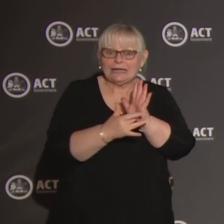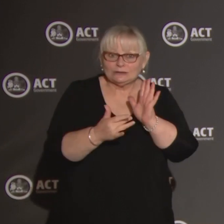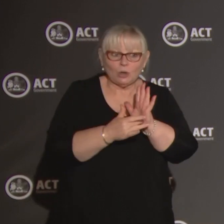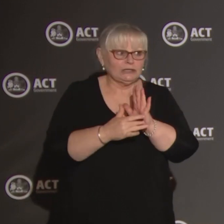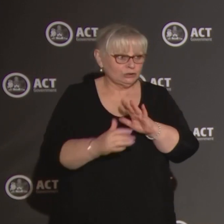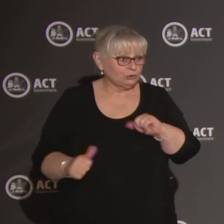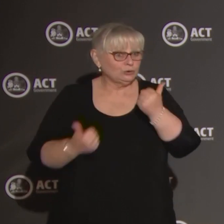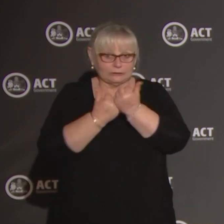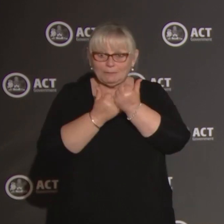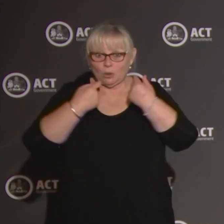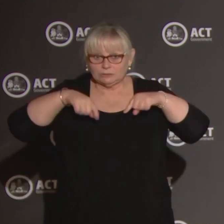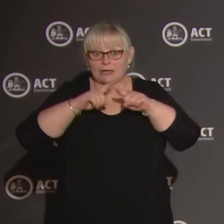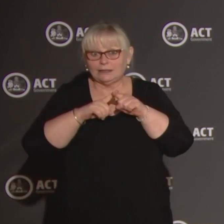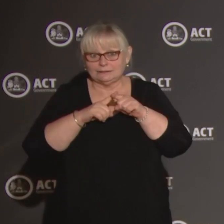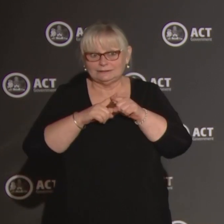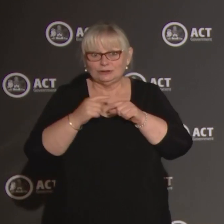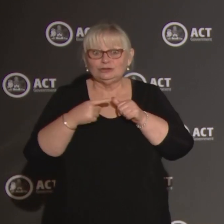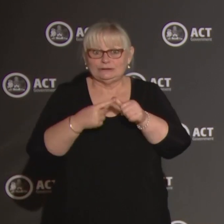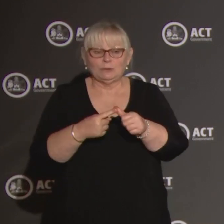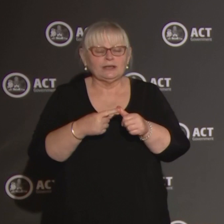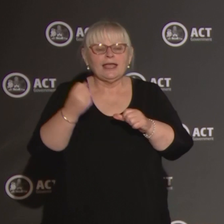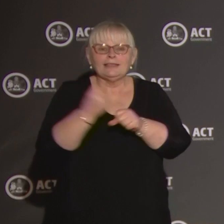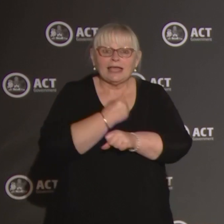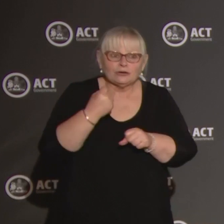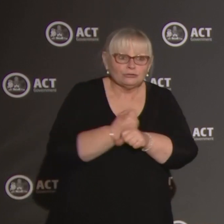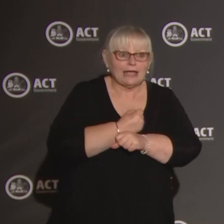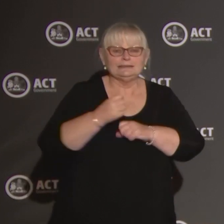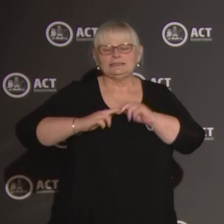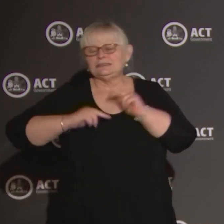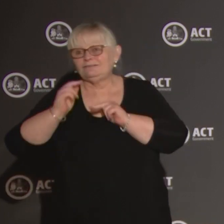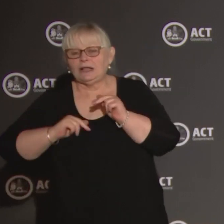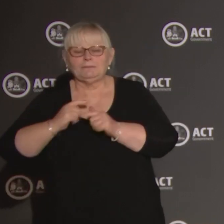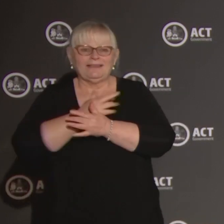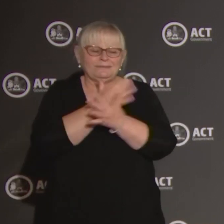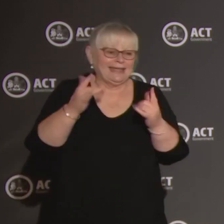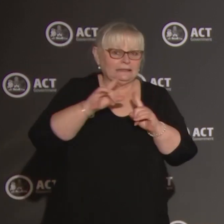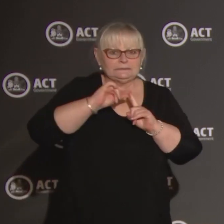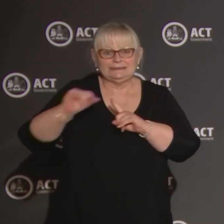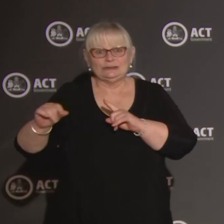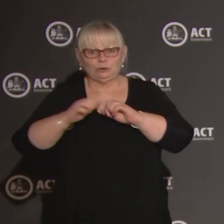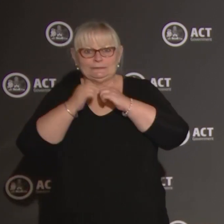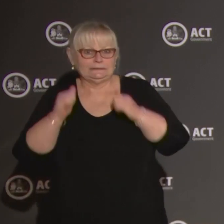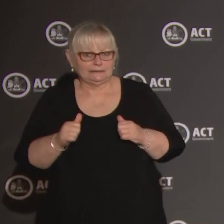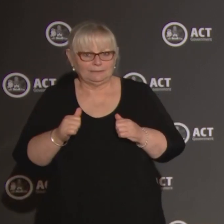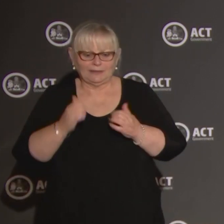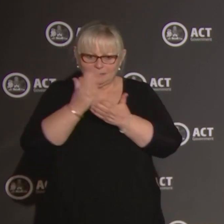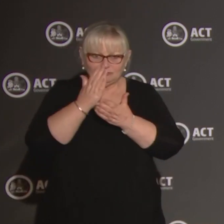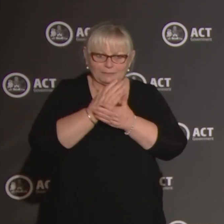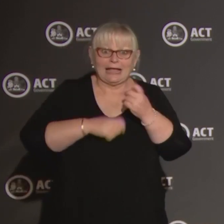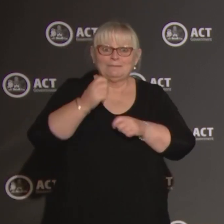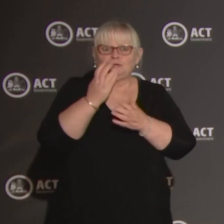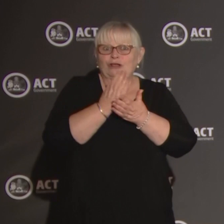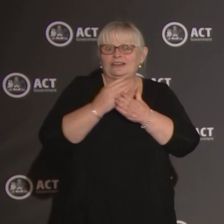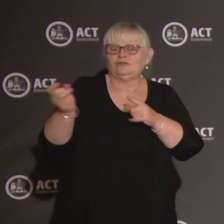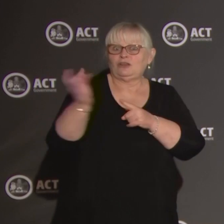our COVID-19 response. They are the creators and developers of so many of the digital systems that have been critical to our